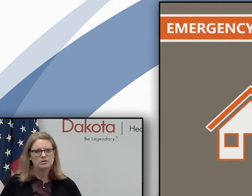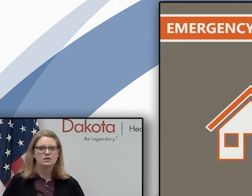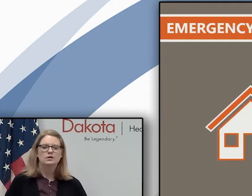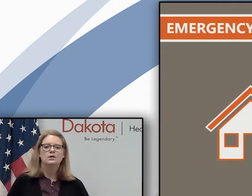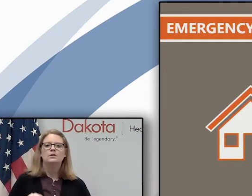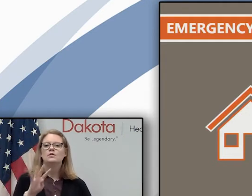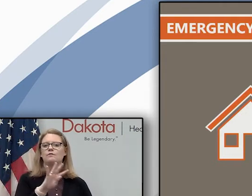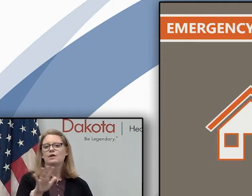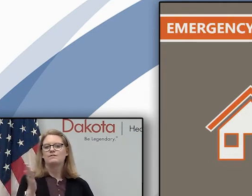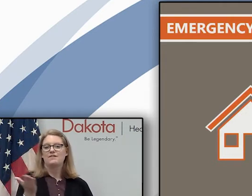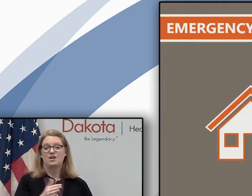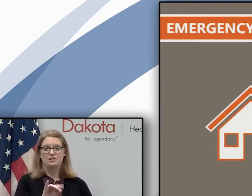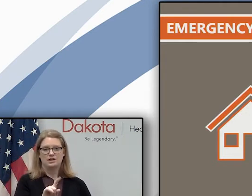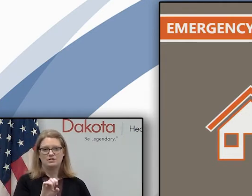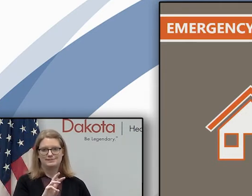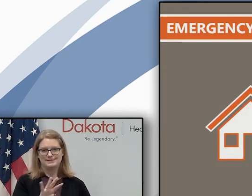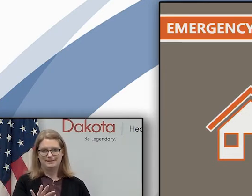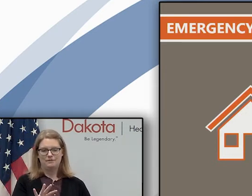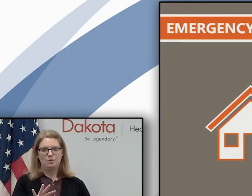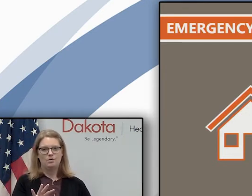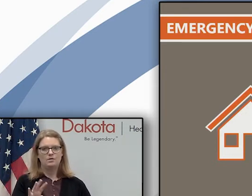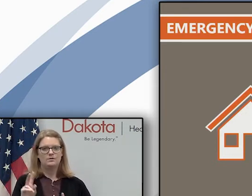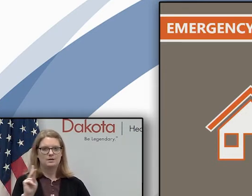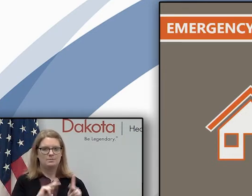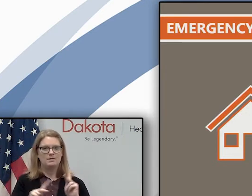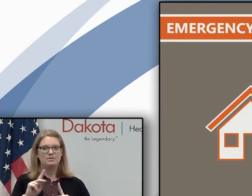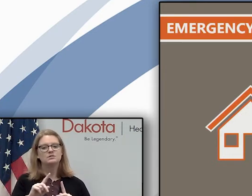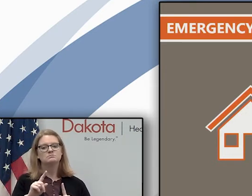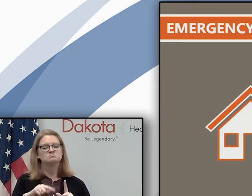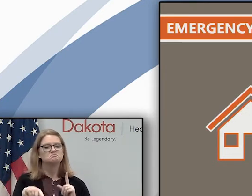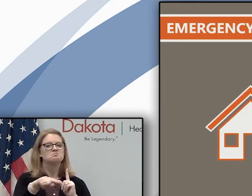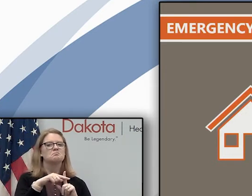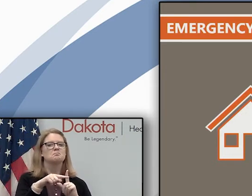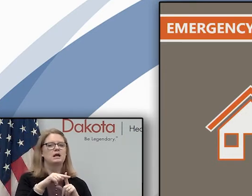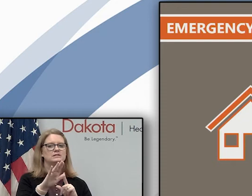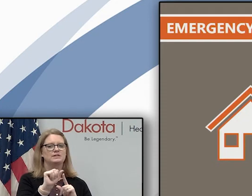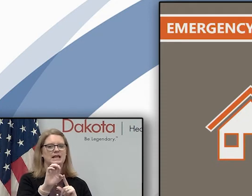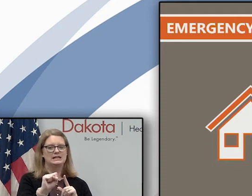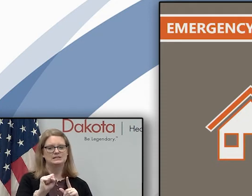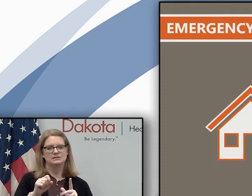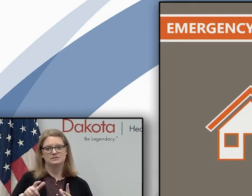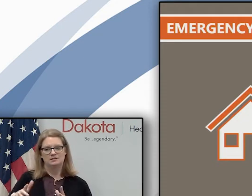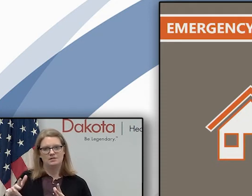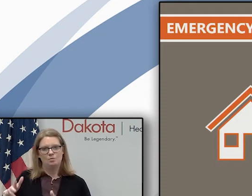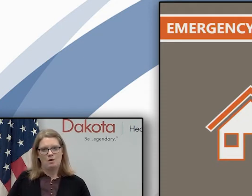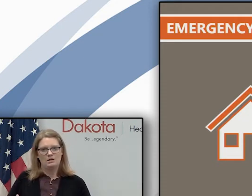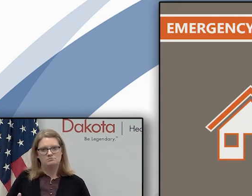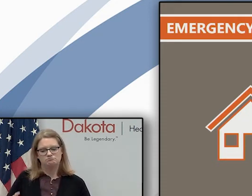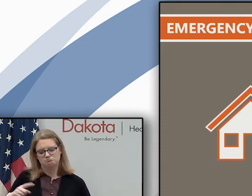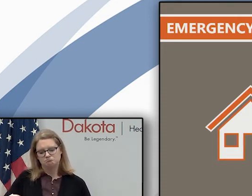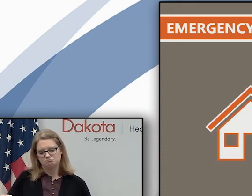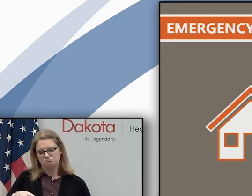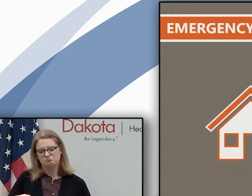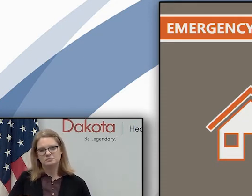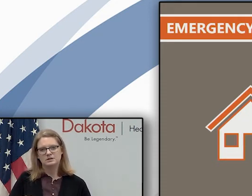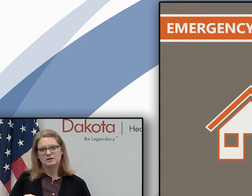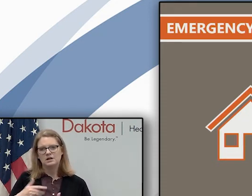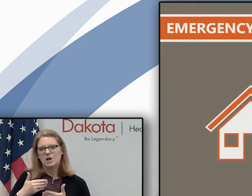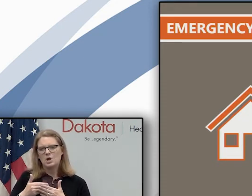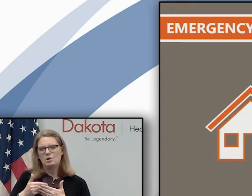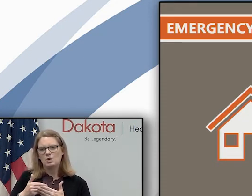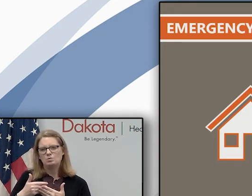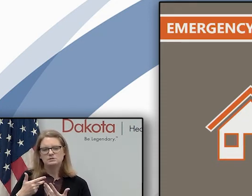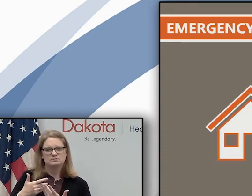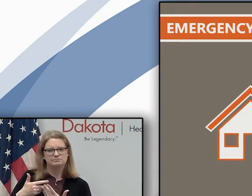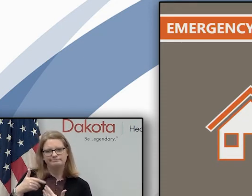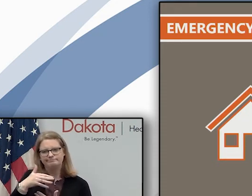of the 164 of the individuals were confirmed positive. The remaining residents were confirmed as either close